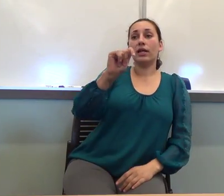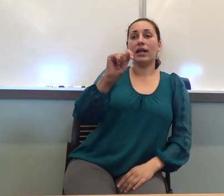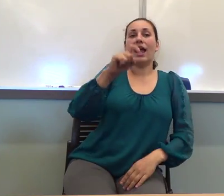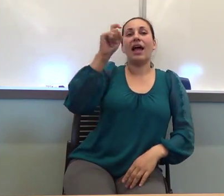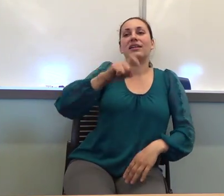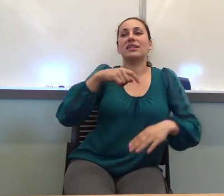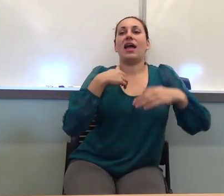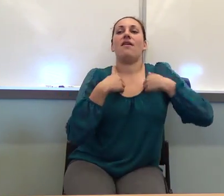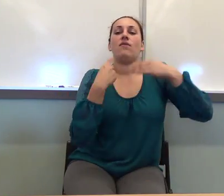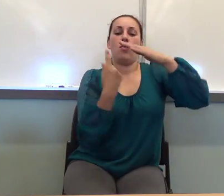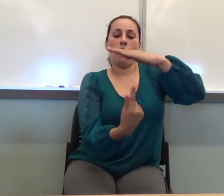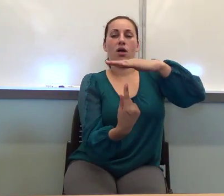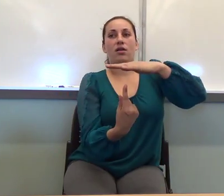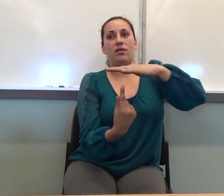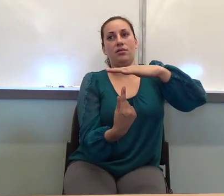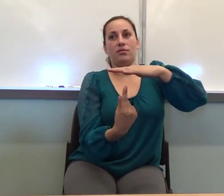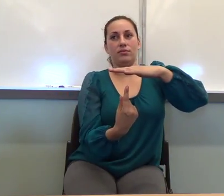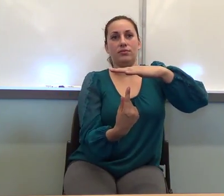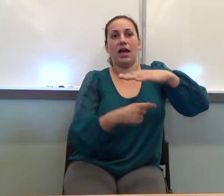Yeah. Oh. Okay?